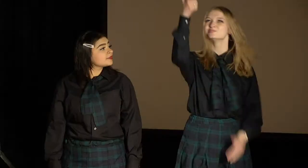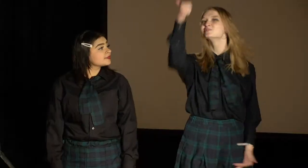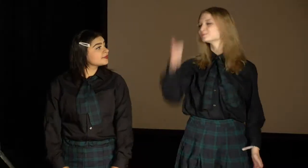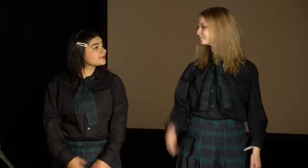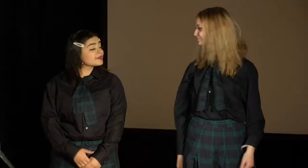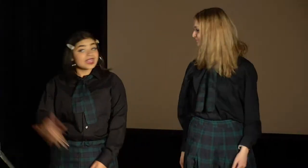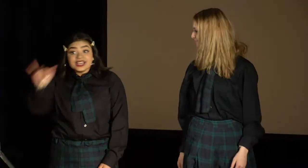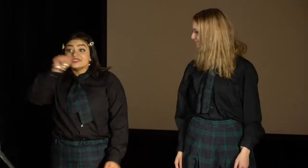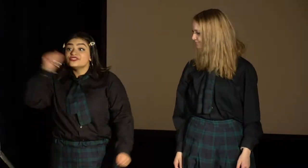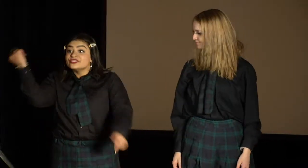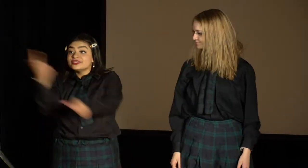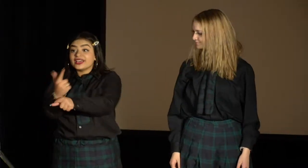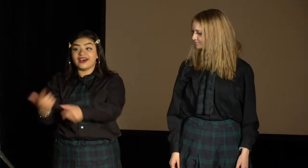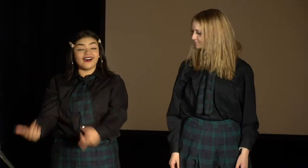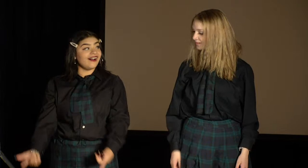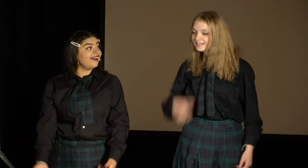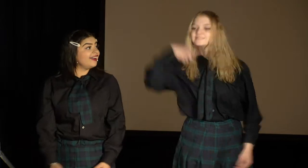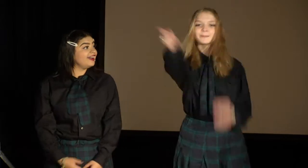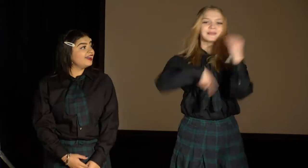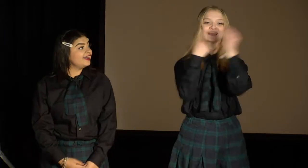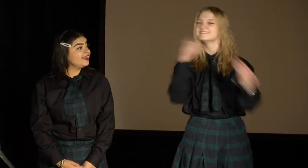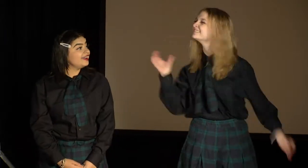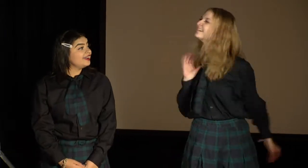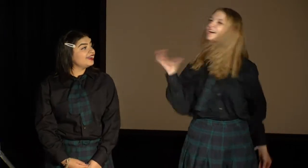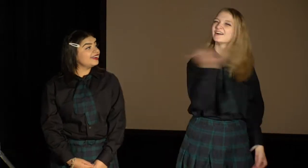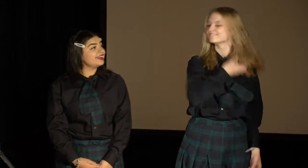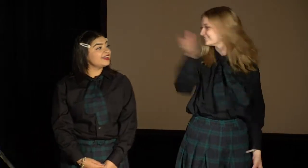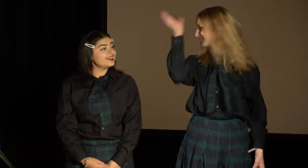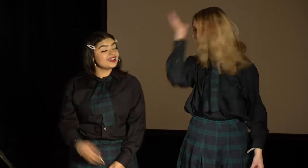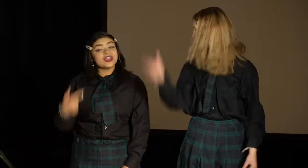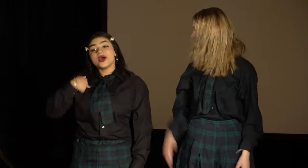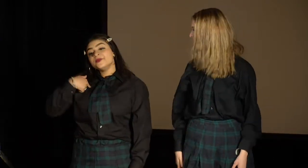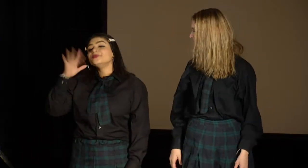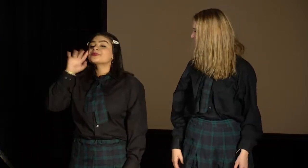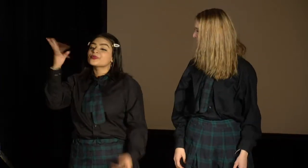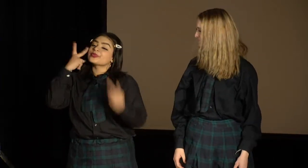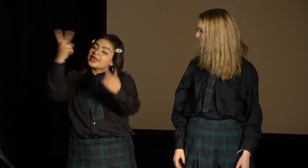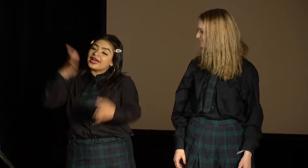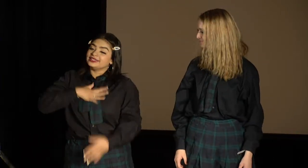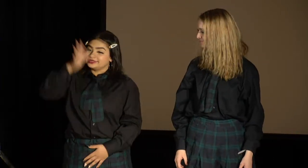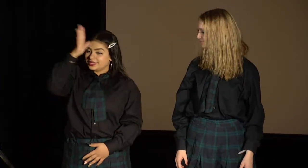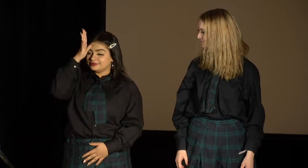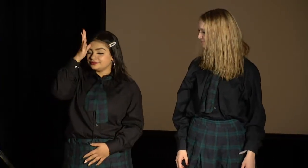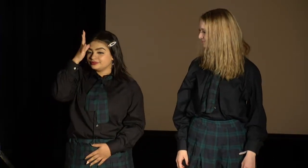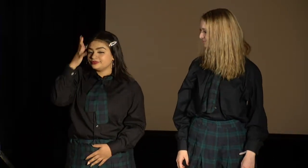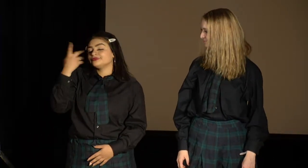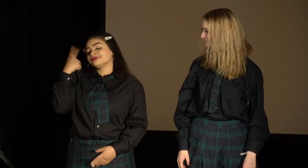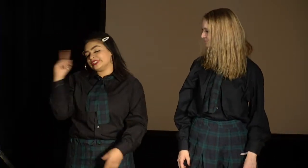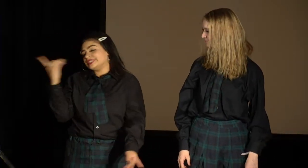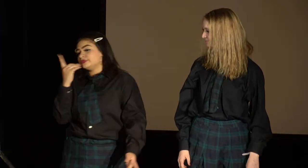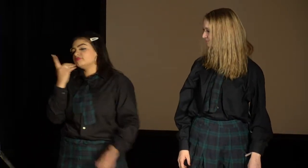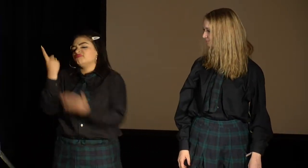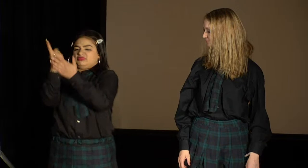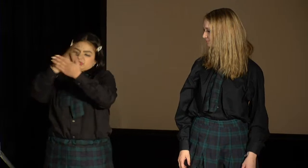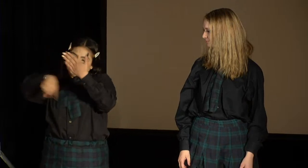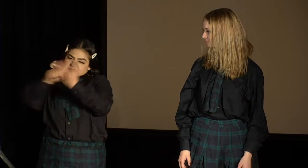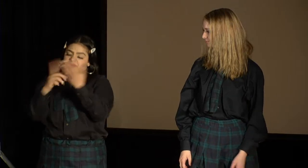Rebecca Lindsay. And I have come so close. Rebecca. Like sisters. Tell them about our father. My father and I are meeting next week for